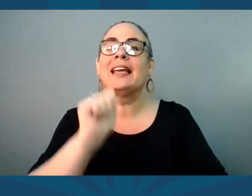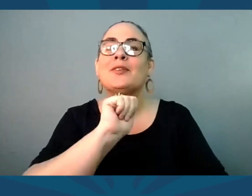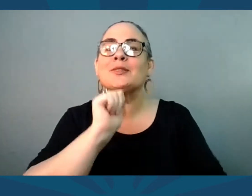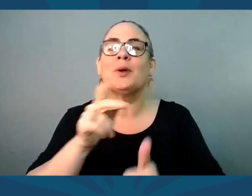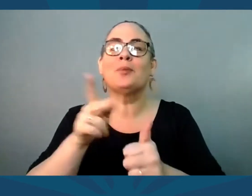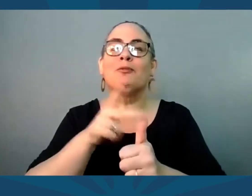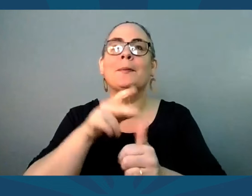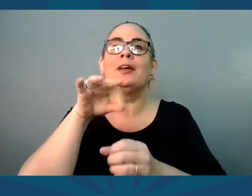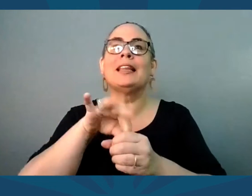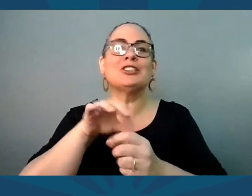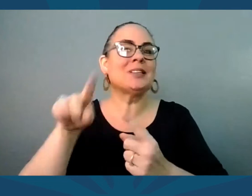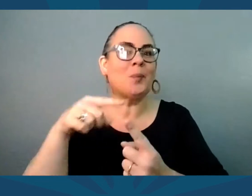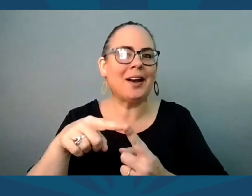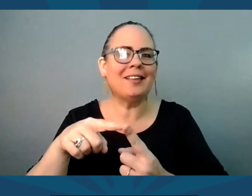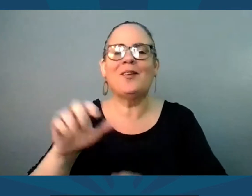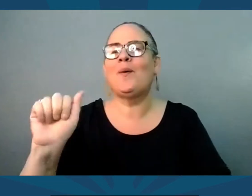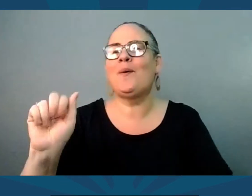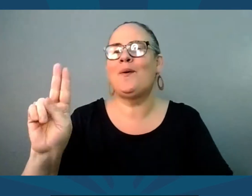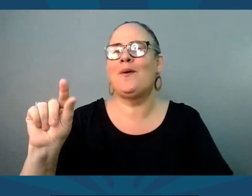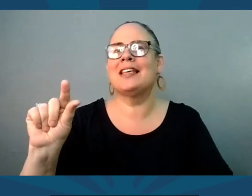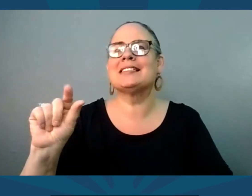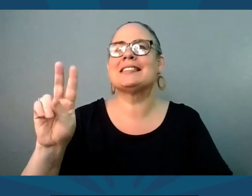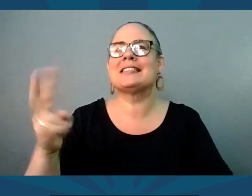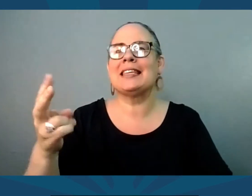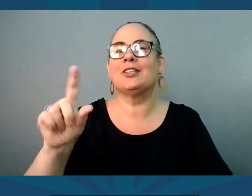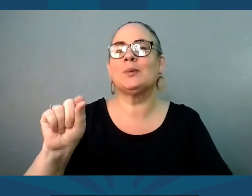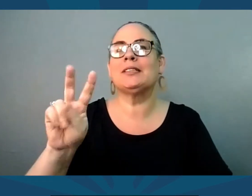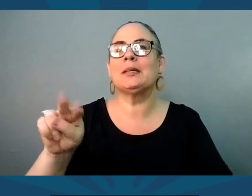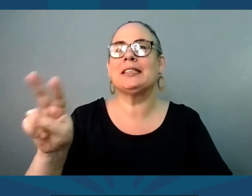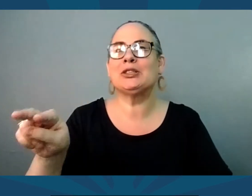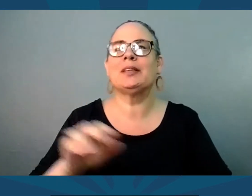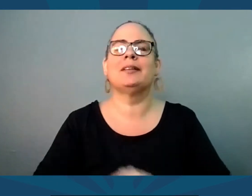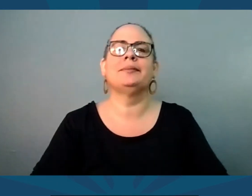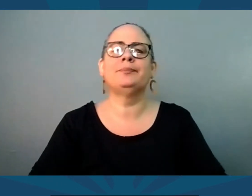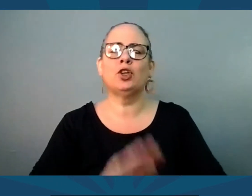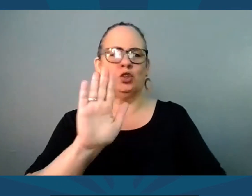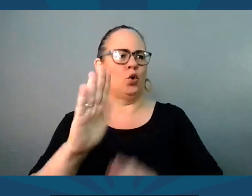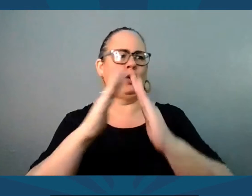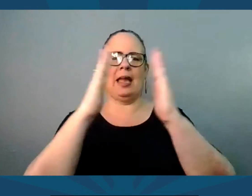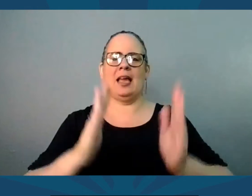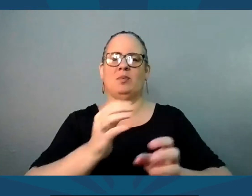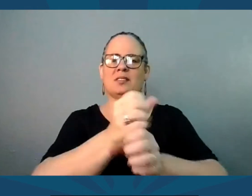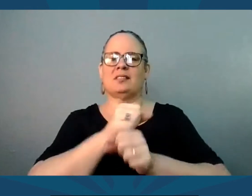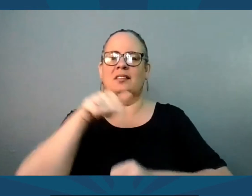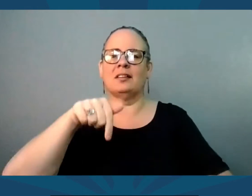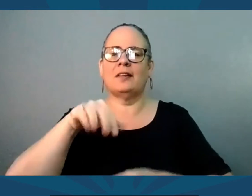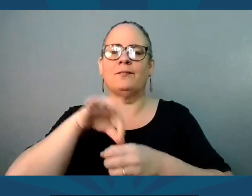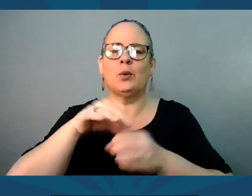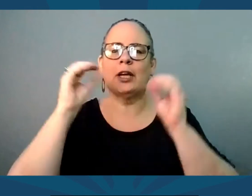Dear Arizona voter, the Arizona primary election is on August 2nd, 2022.